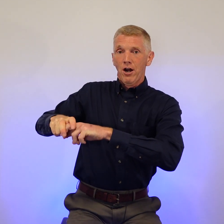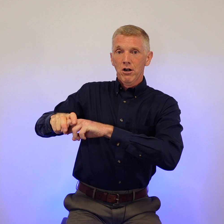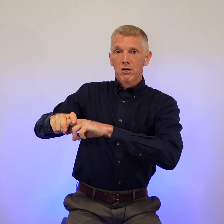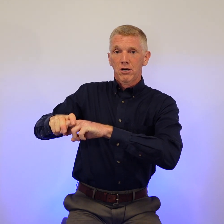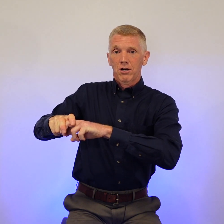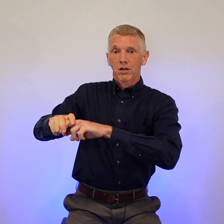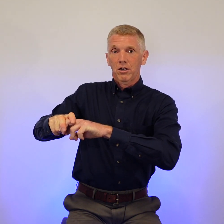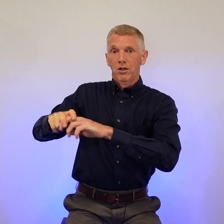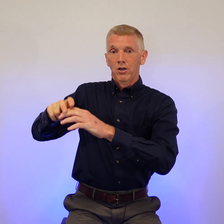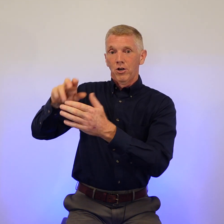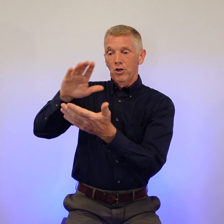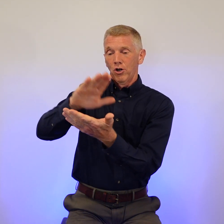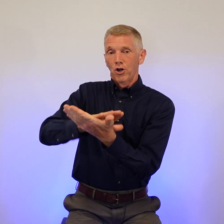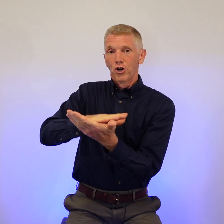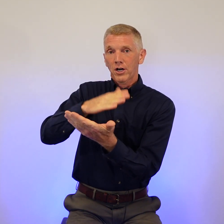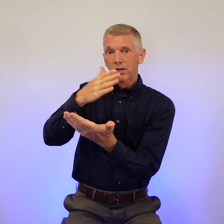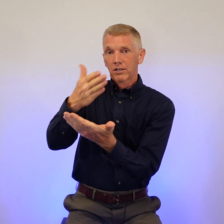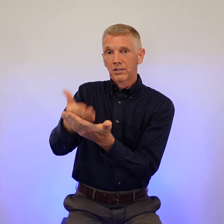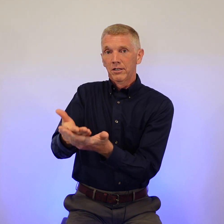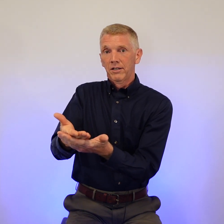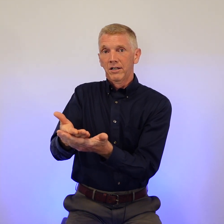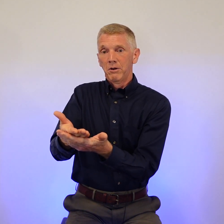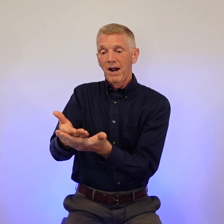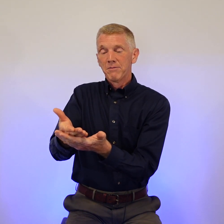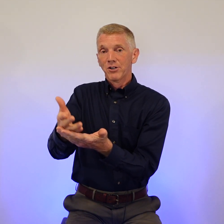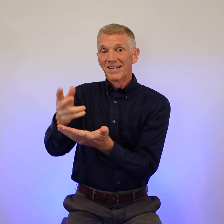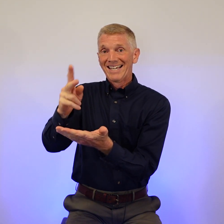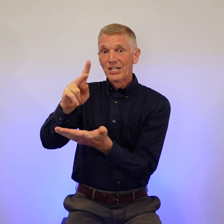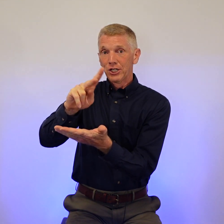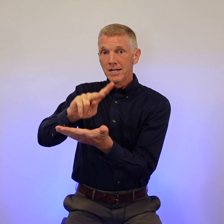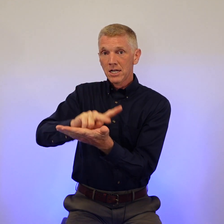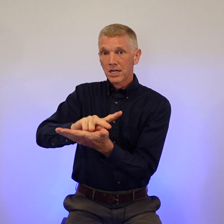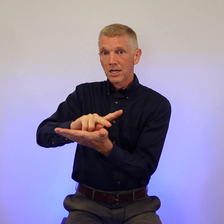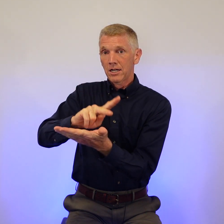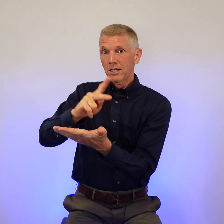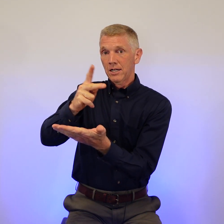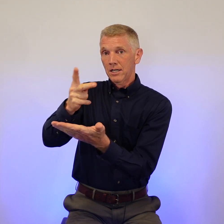chair, cook, let me remind you, kitchen,